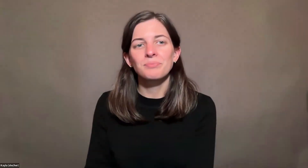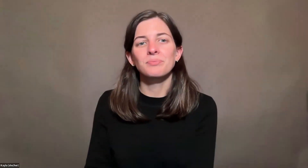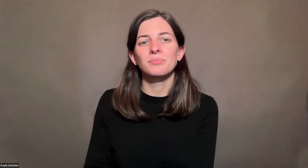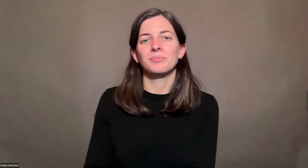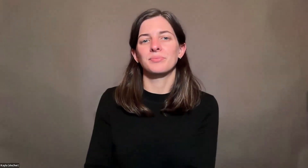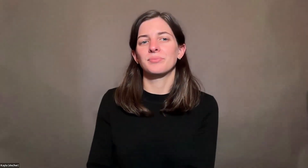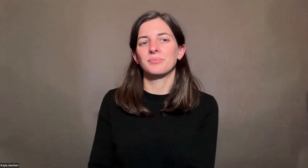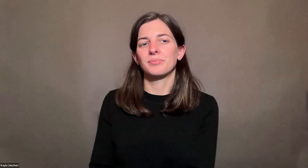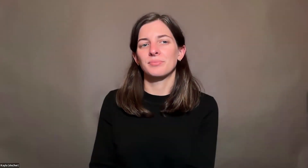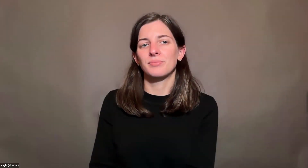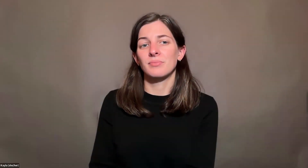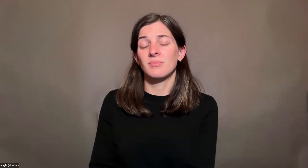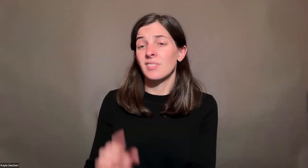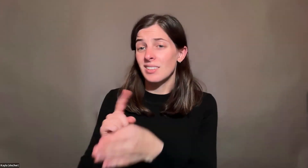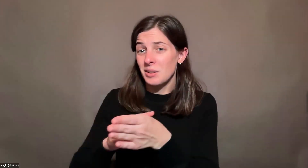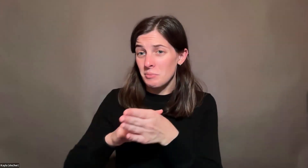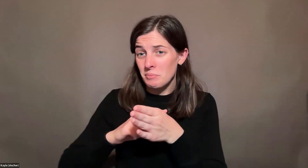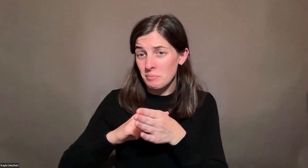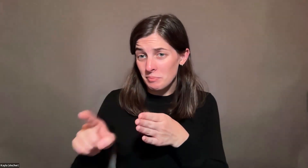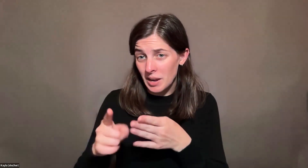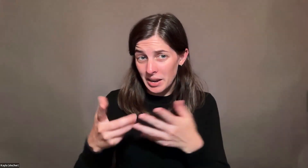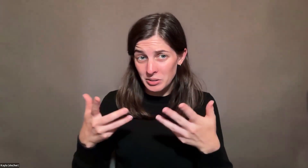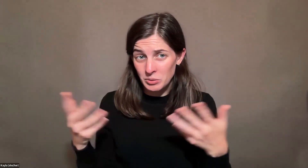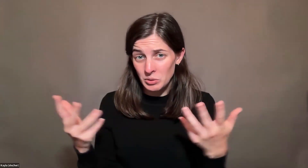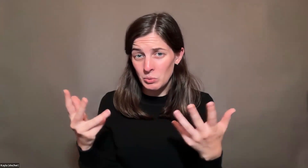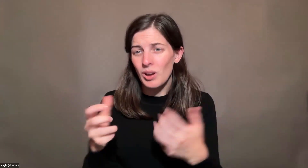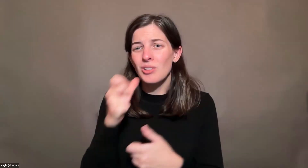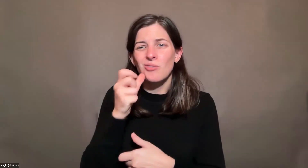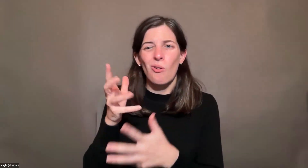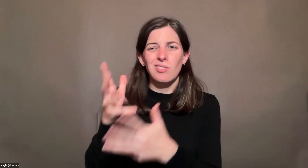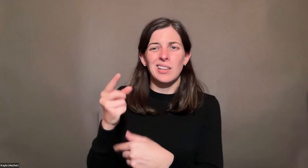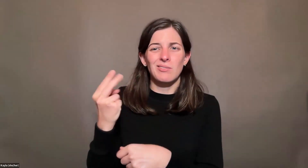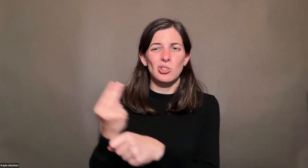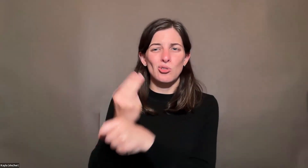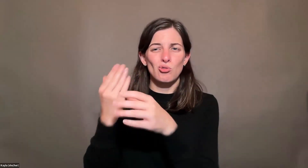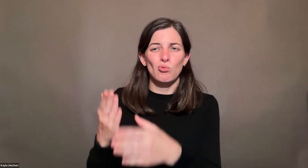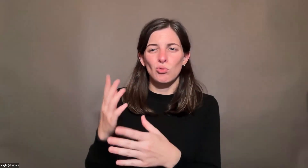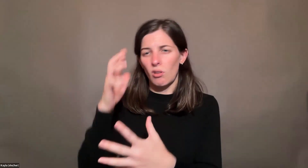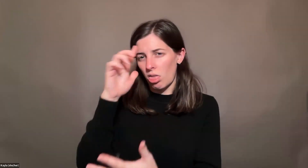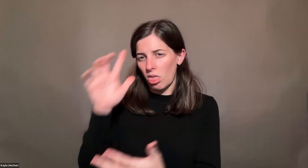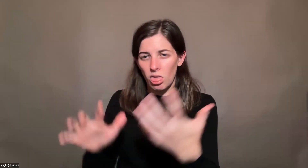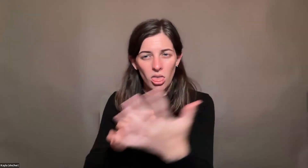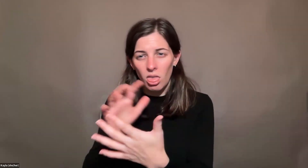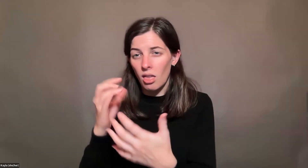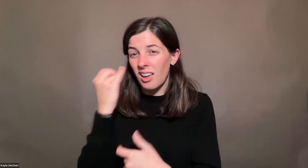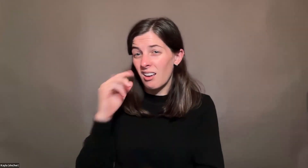And the main thing is actually don't leave user confused. Like if they press any button, but they didn't actually know